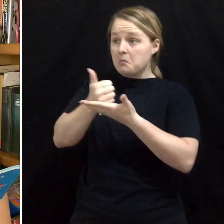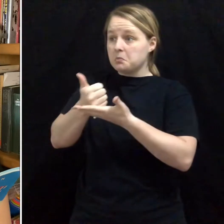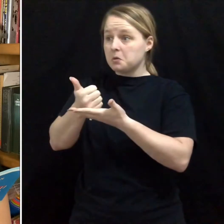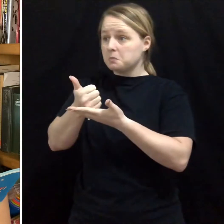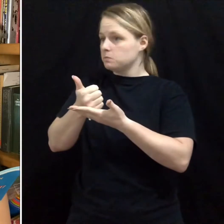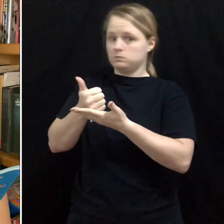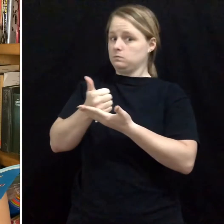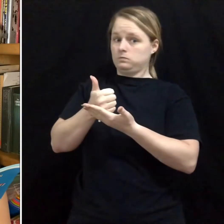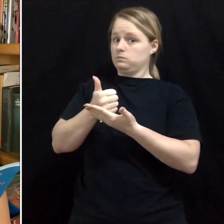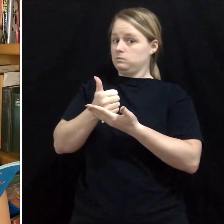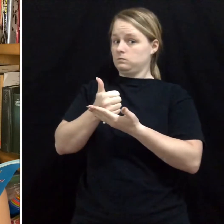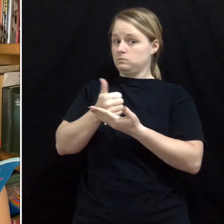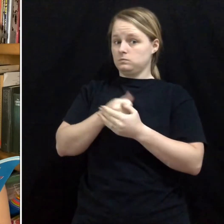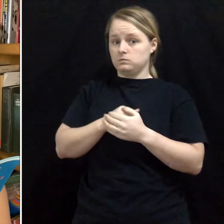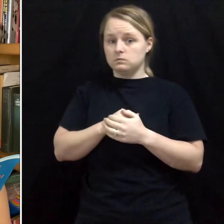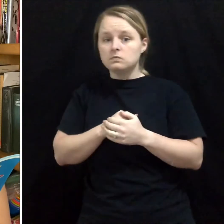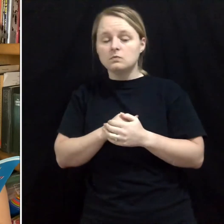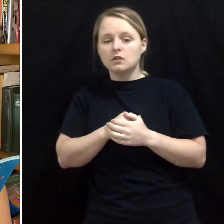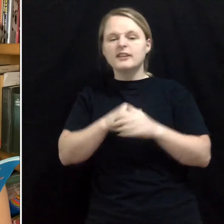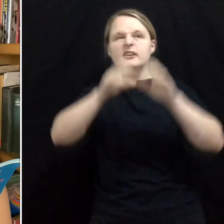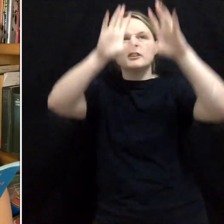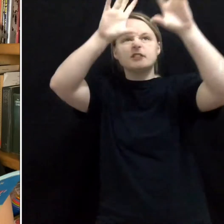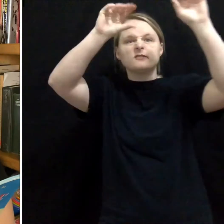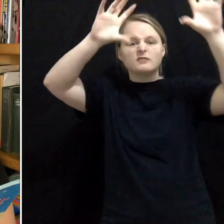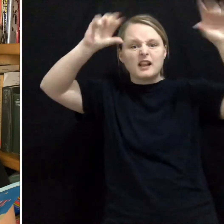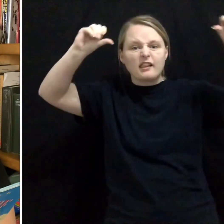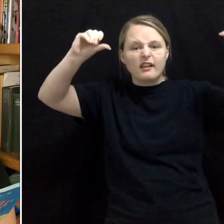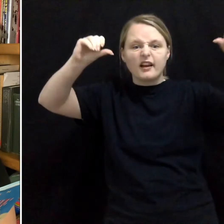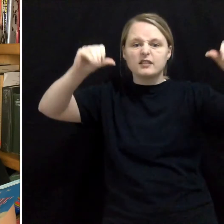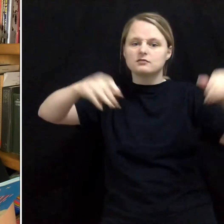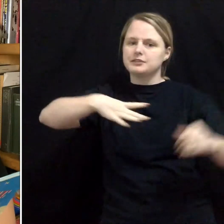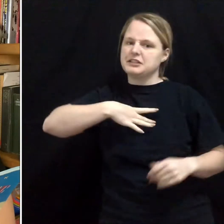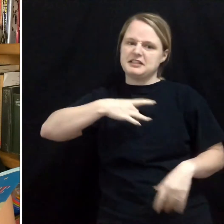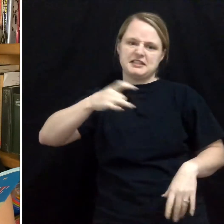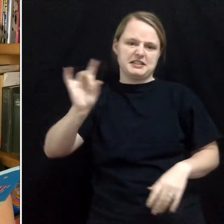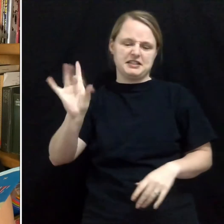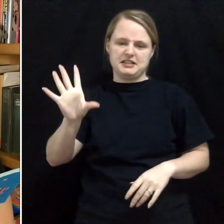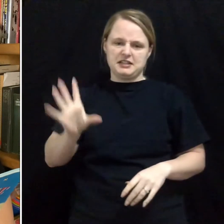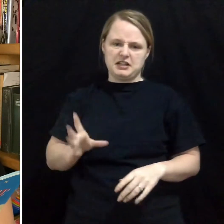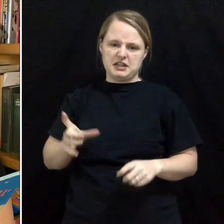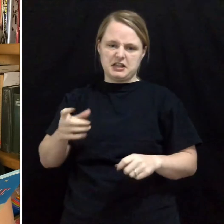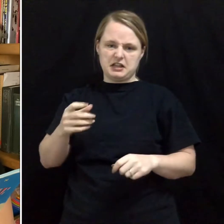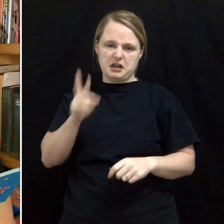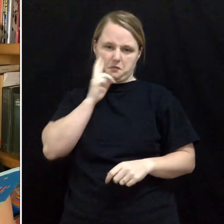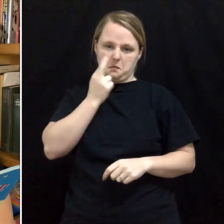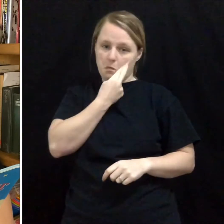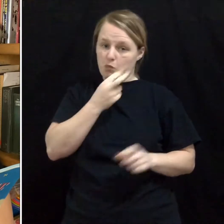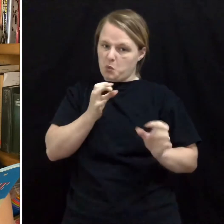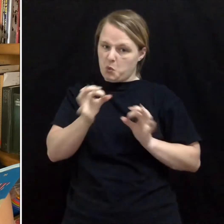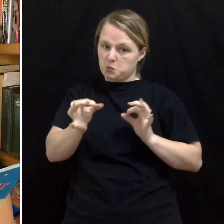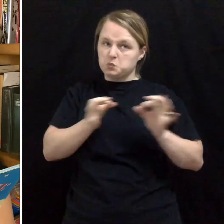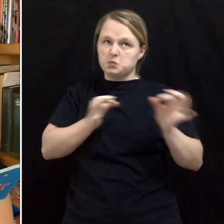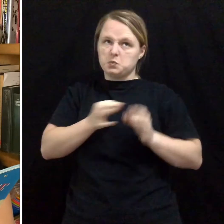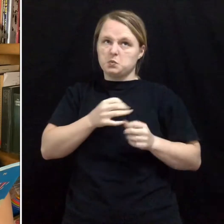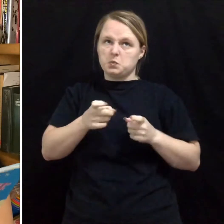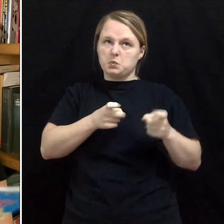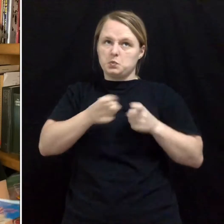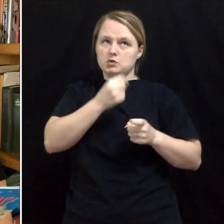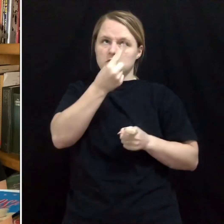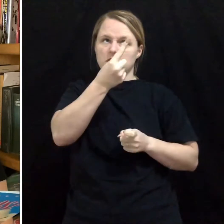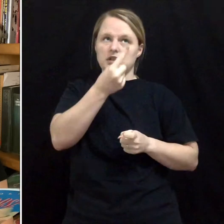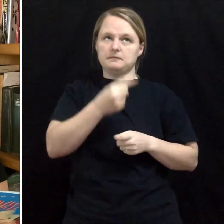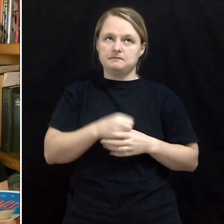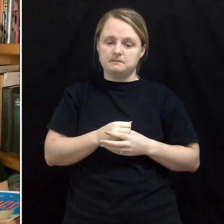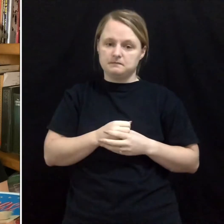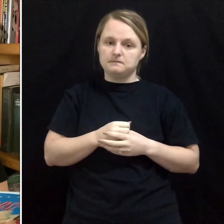anything about that sort of wind. Those meddlesome clouds caused it. They didn't take kindly to someone telling them what to do. And